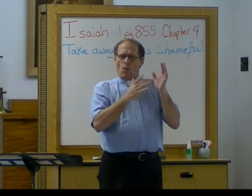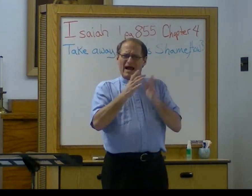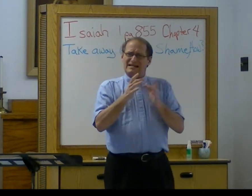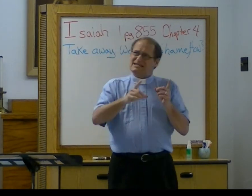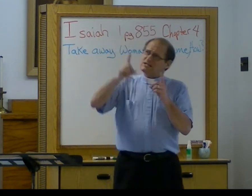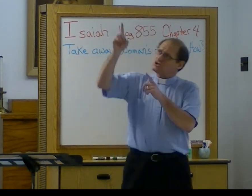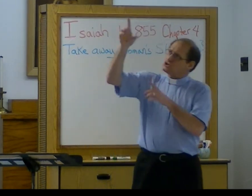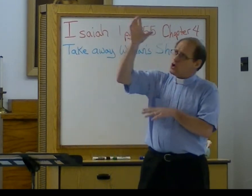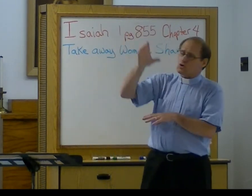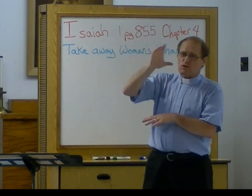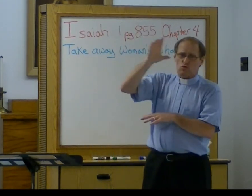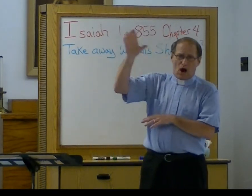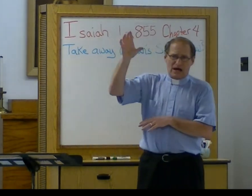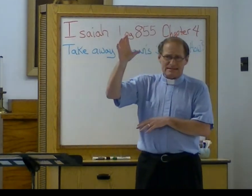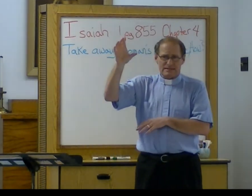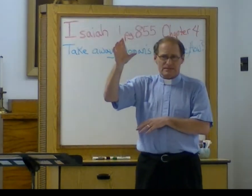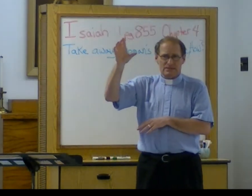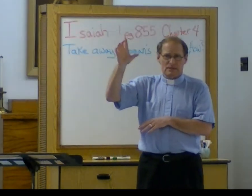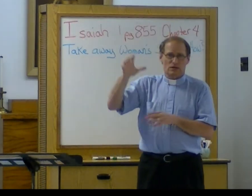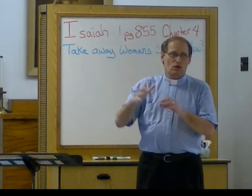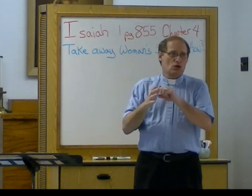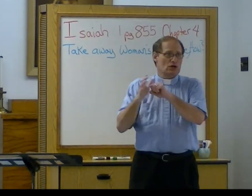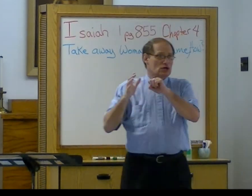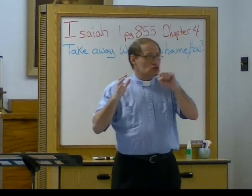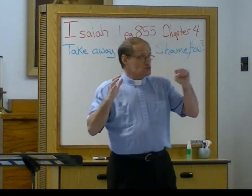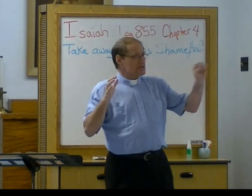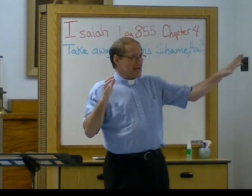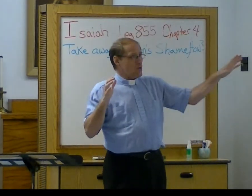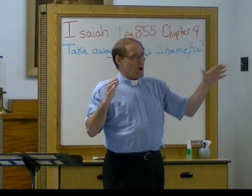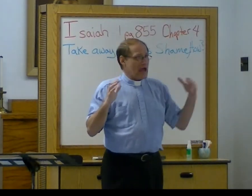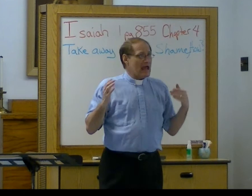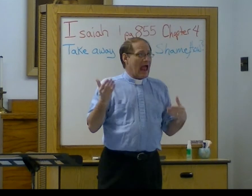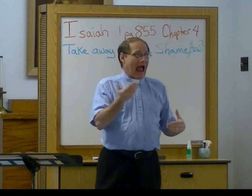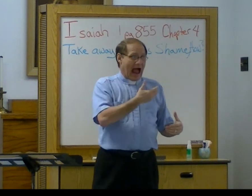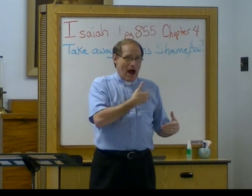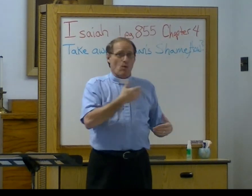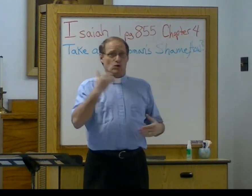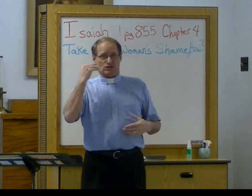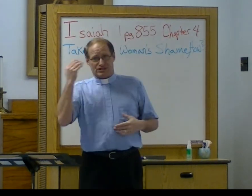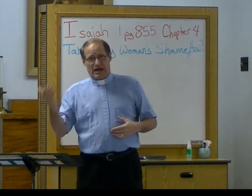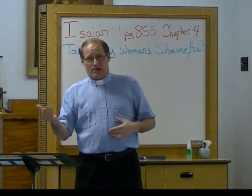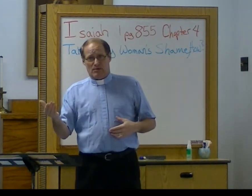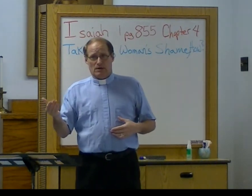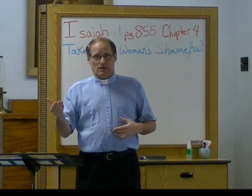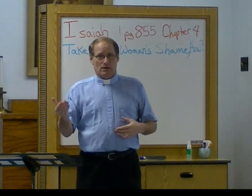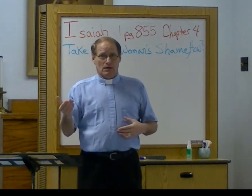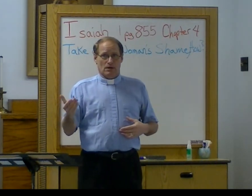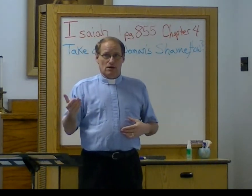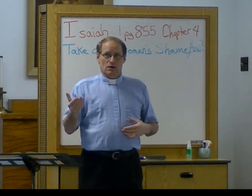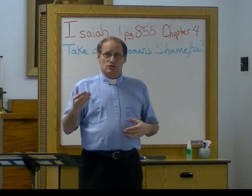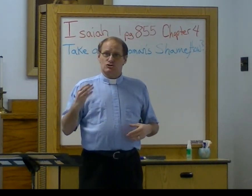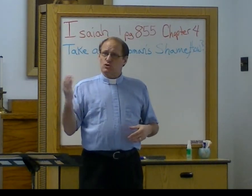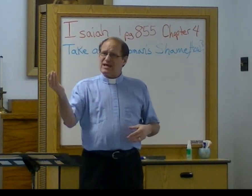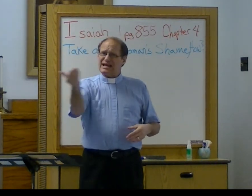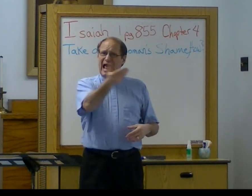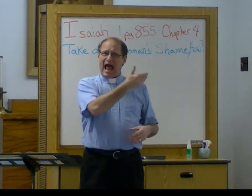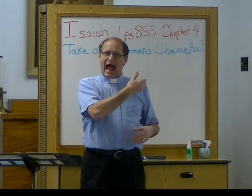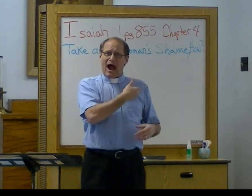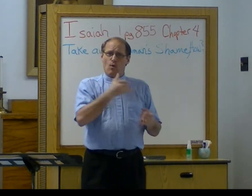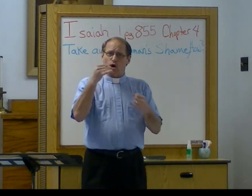Why did Jesus go to the cross? Take away our shame, so that